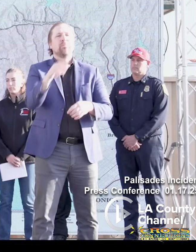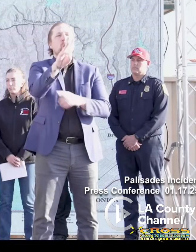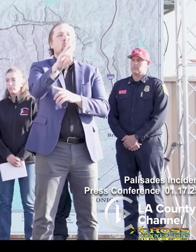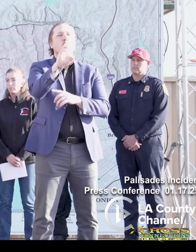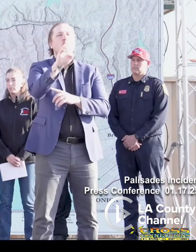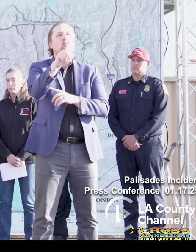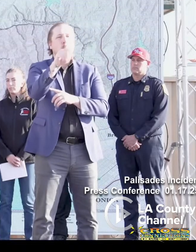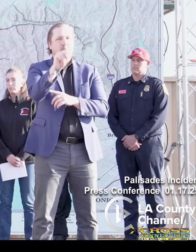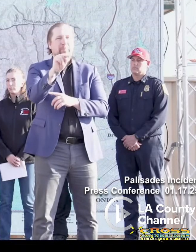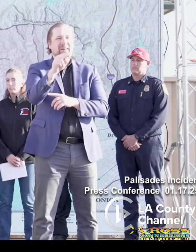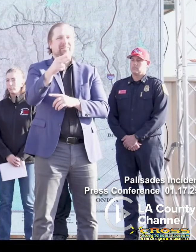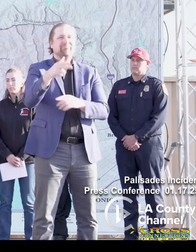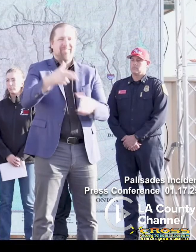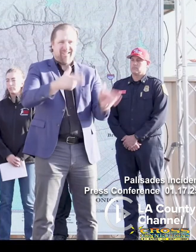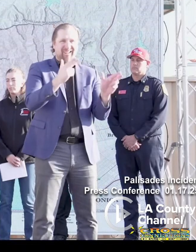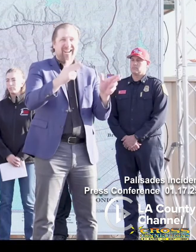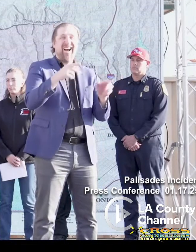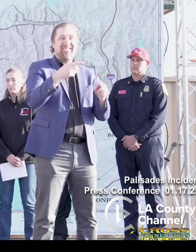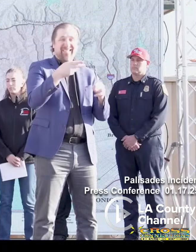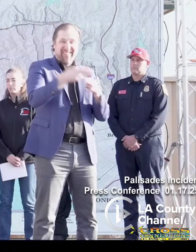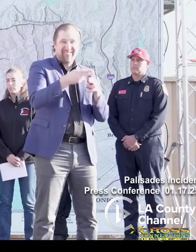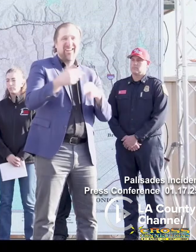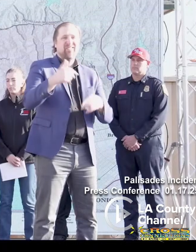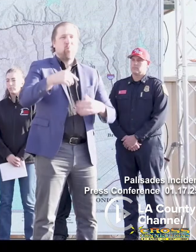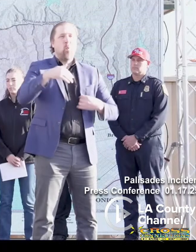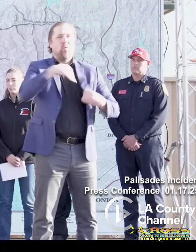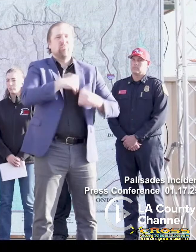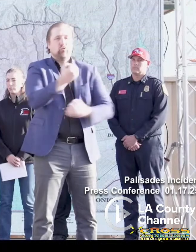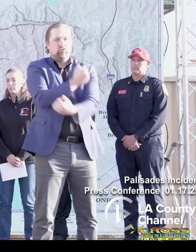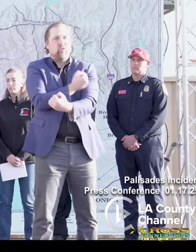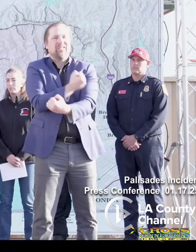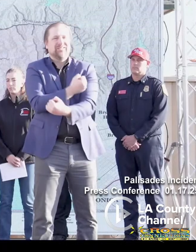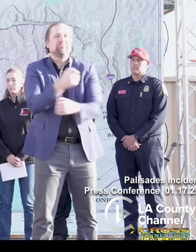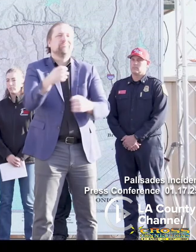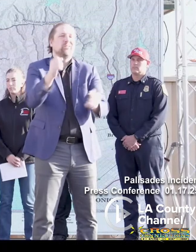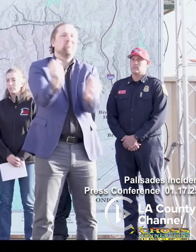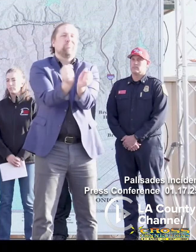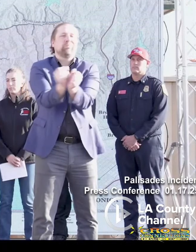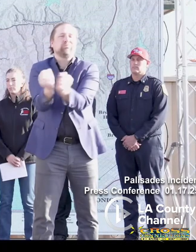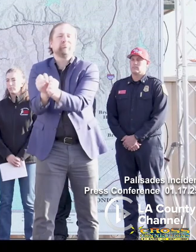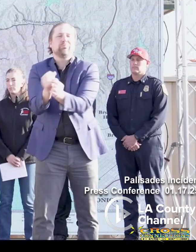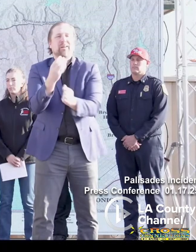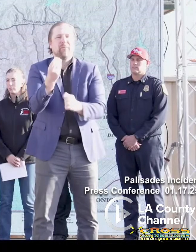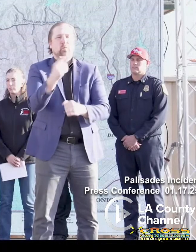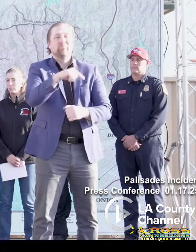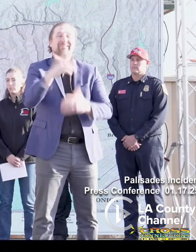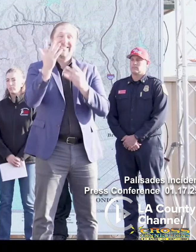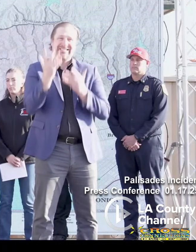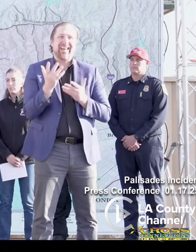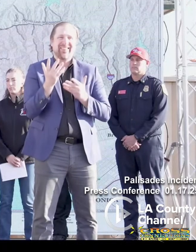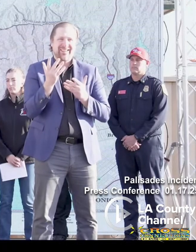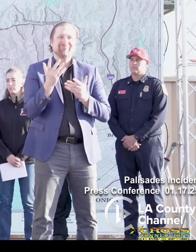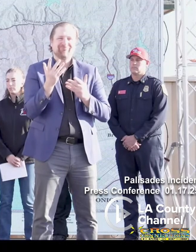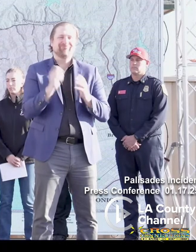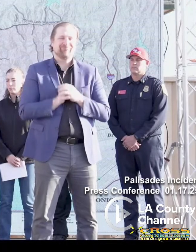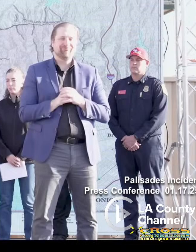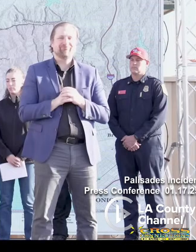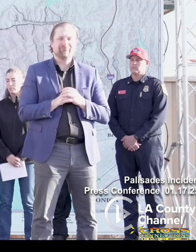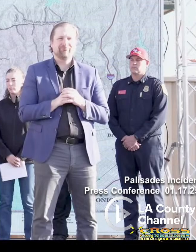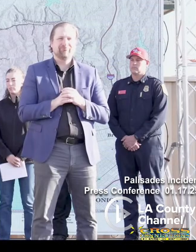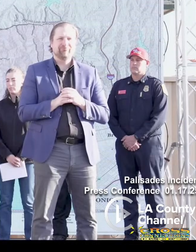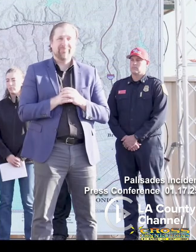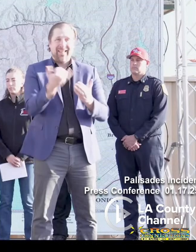weapons, illegal narcotics, and all the charges. Sadly, as of this